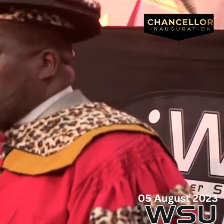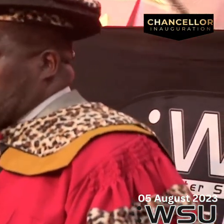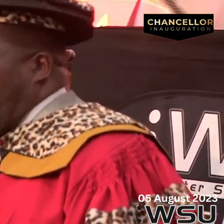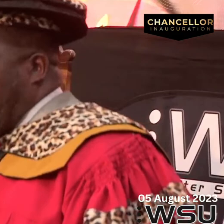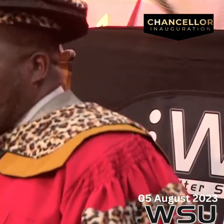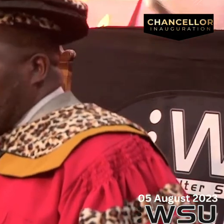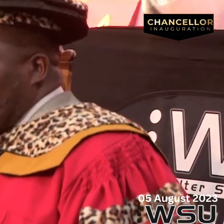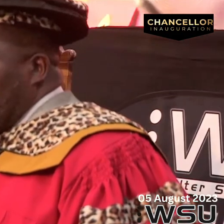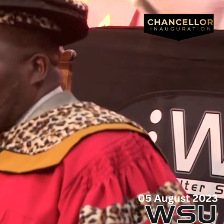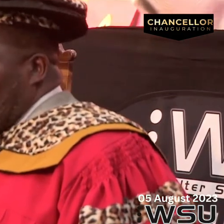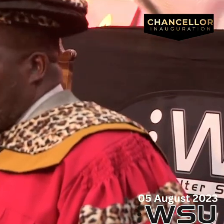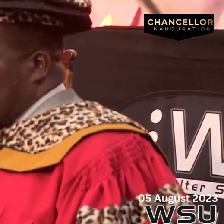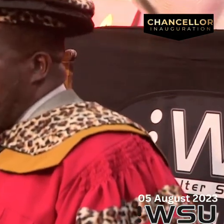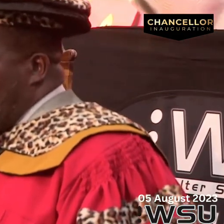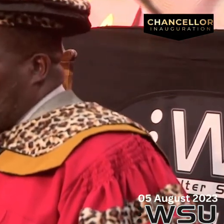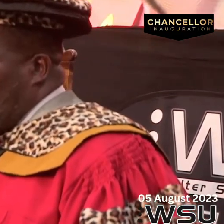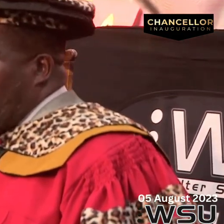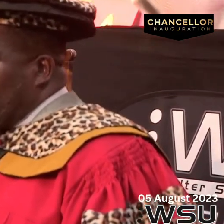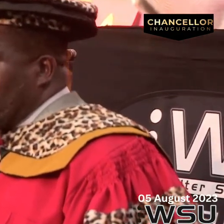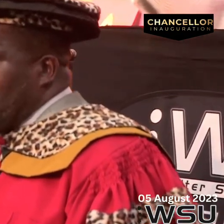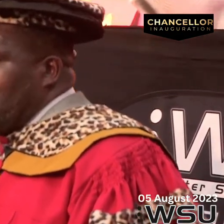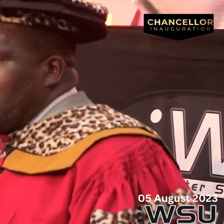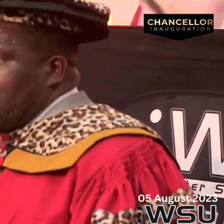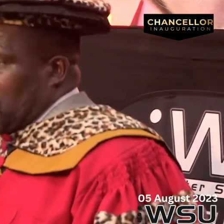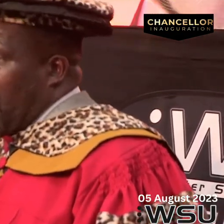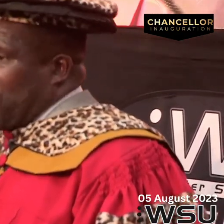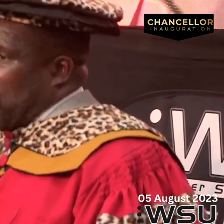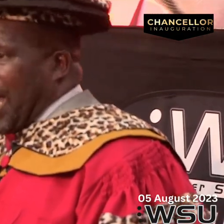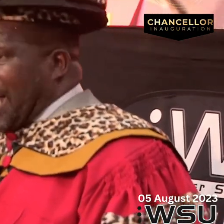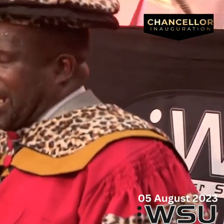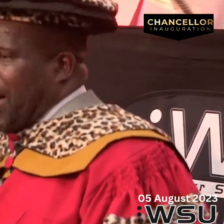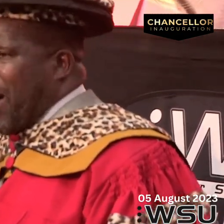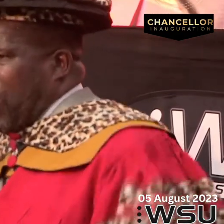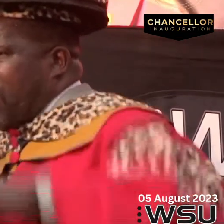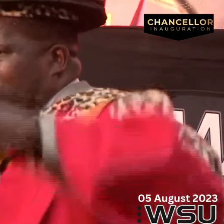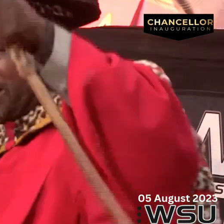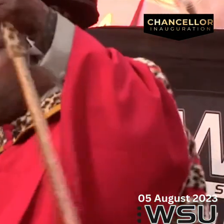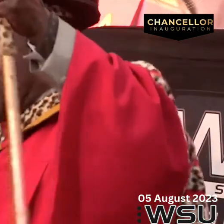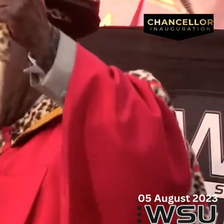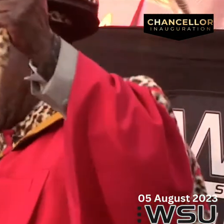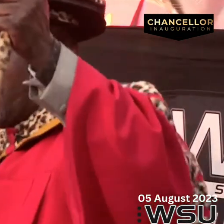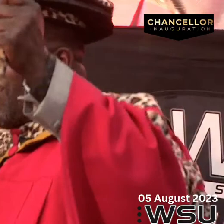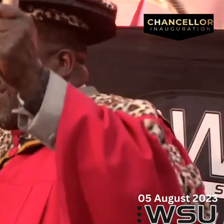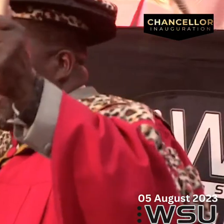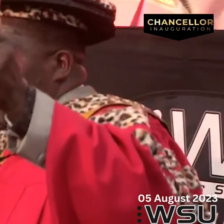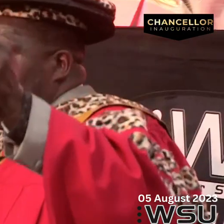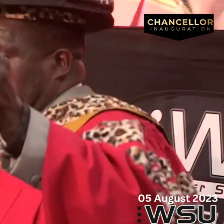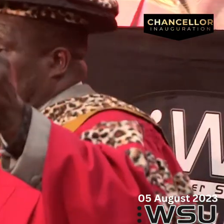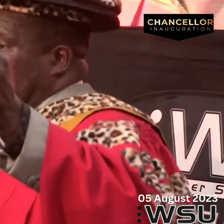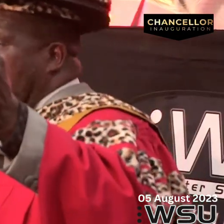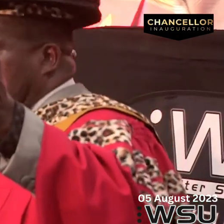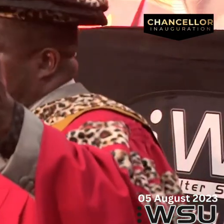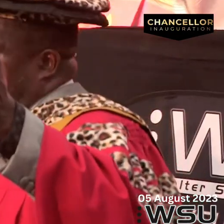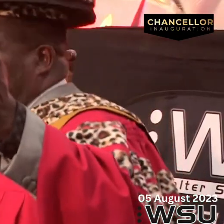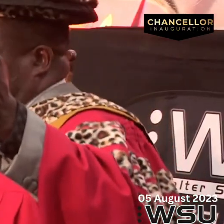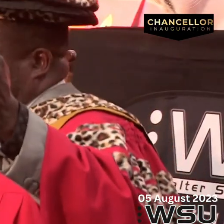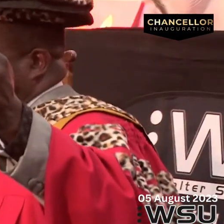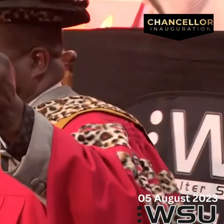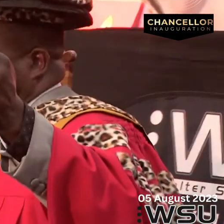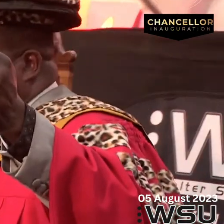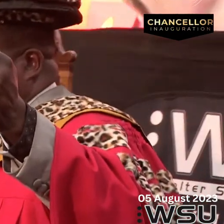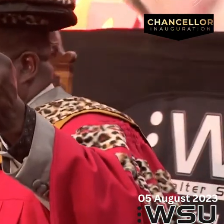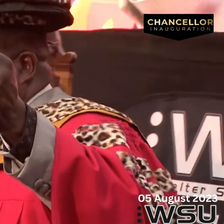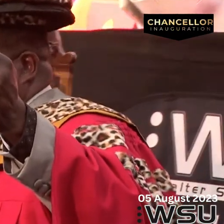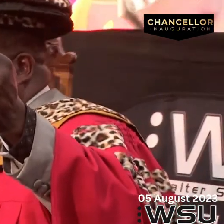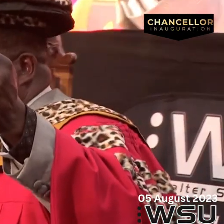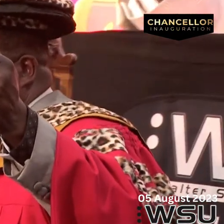nto kuthiwa ngumphurhu. Siyophuleka thina amakhwenkwe siwuhle, zivele inkoso